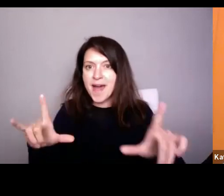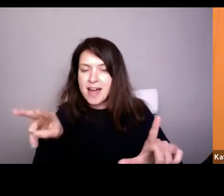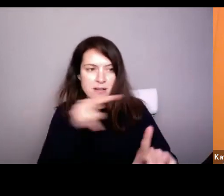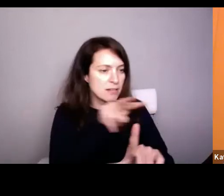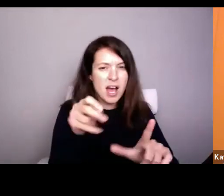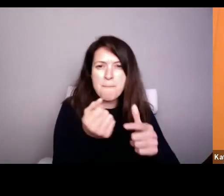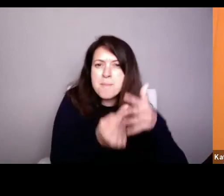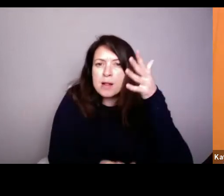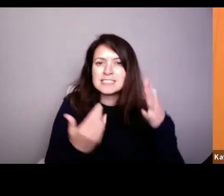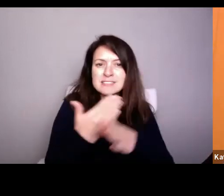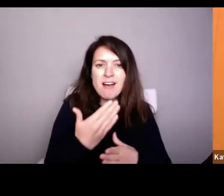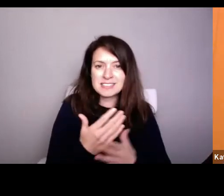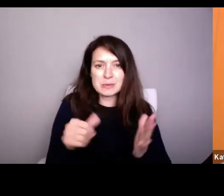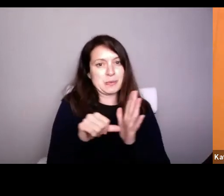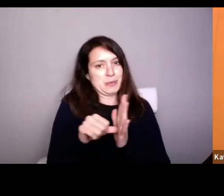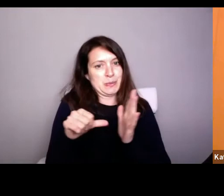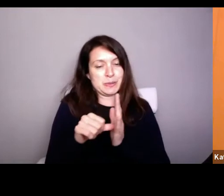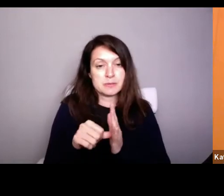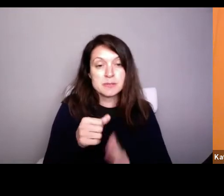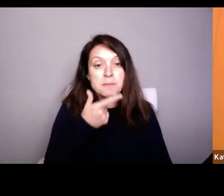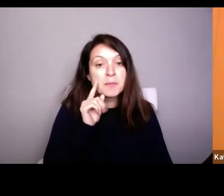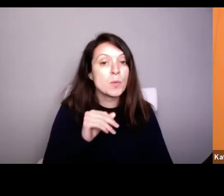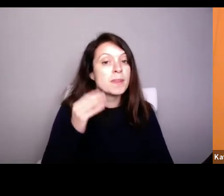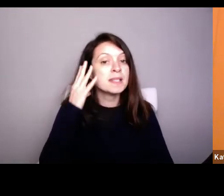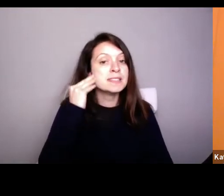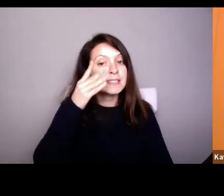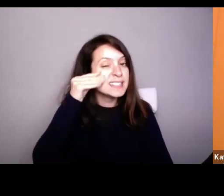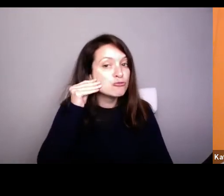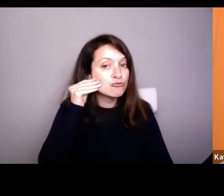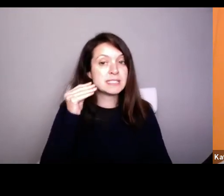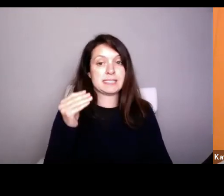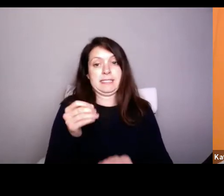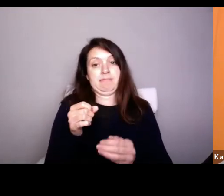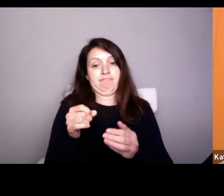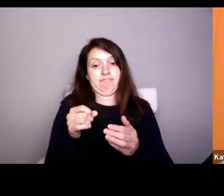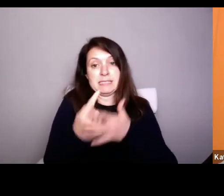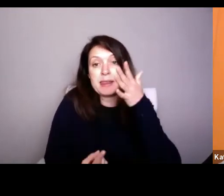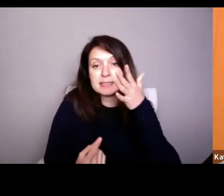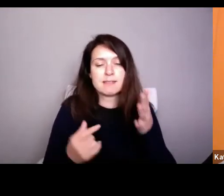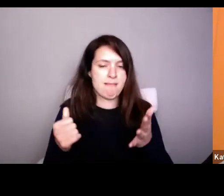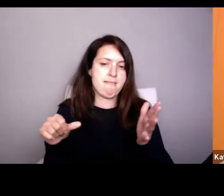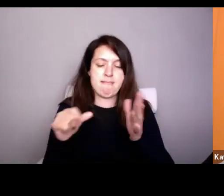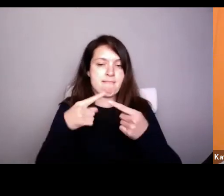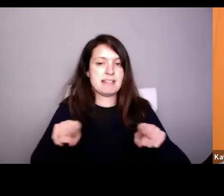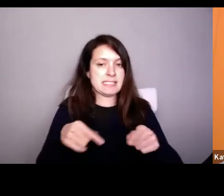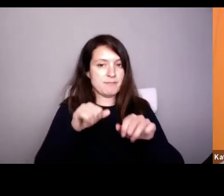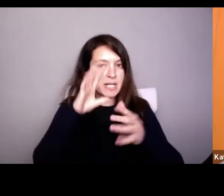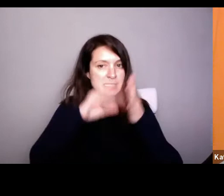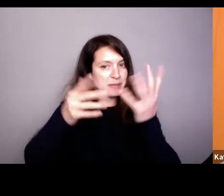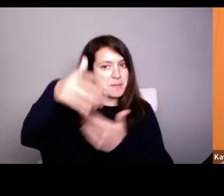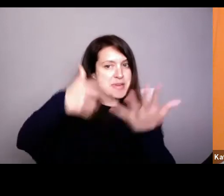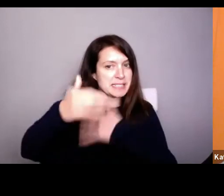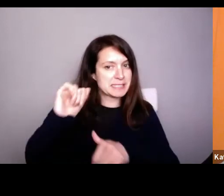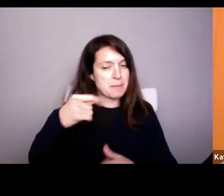sensory impairments reported a mixed experience of the online learning. There was quite a divide about whether it was